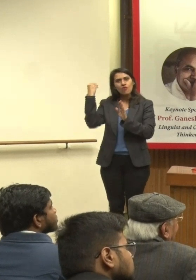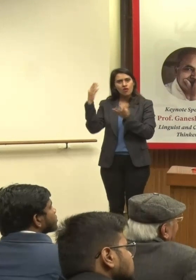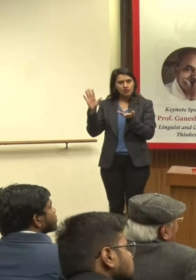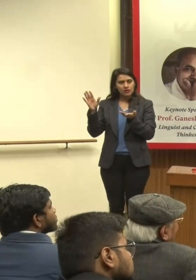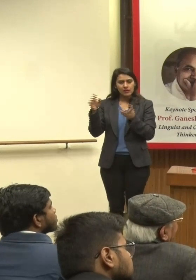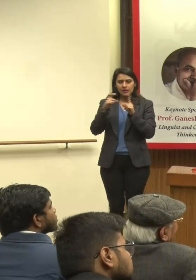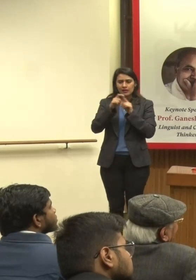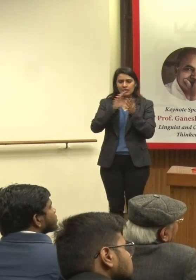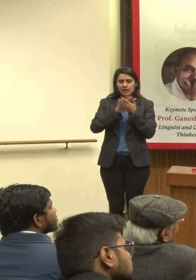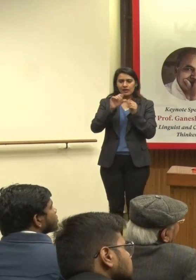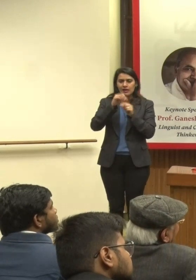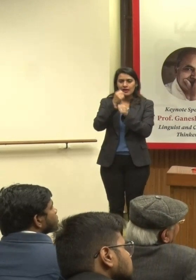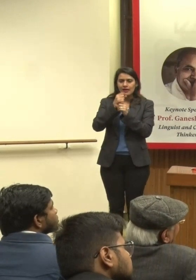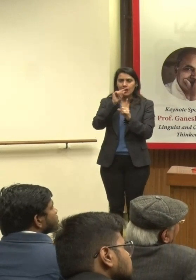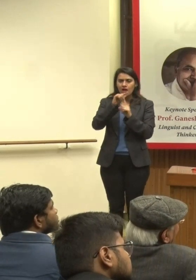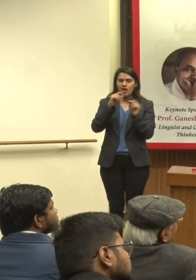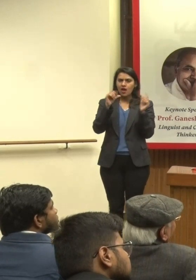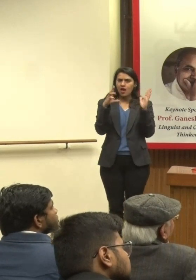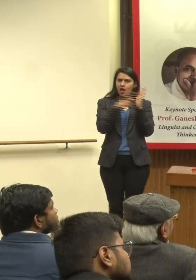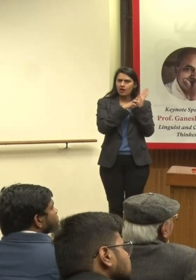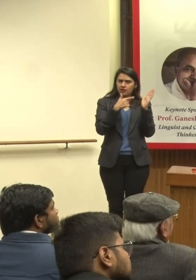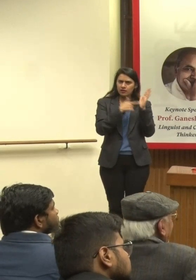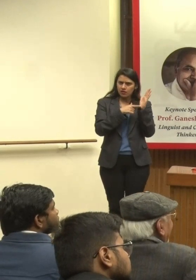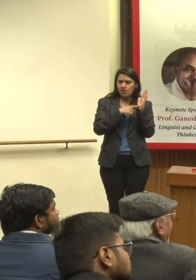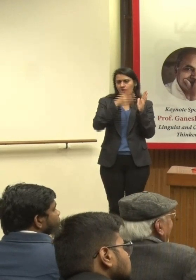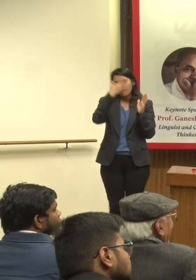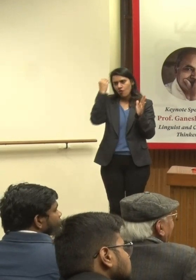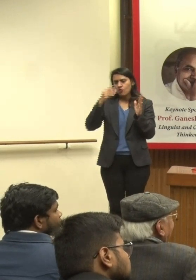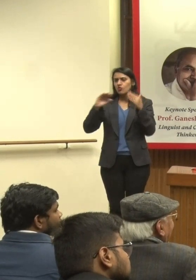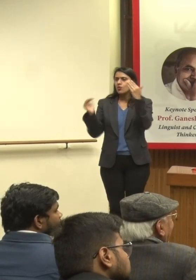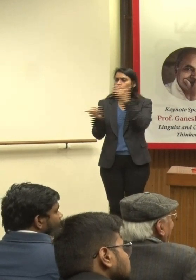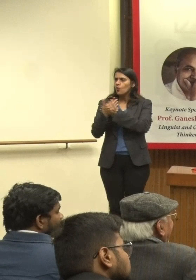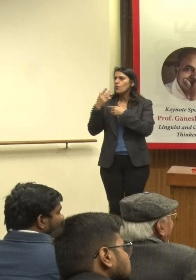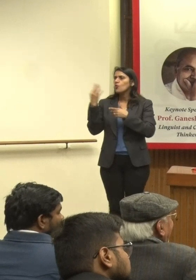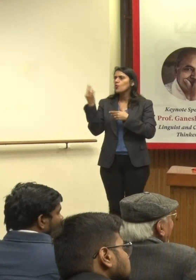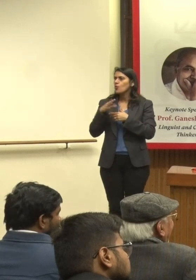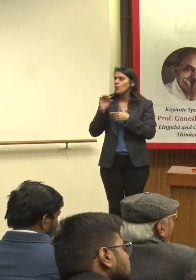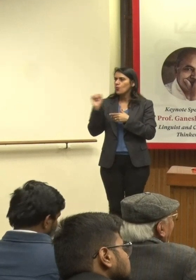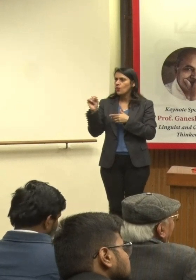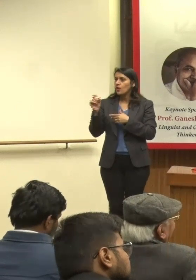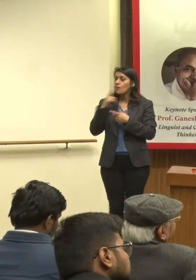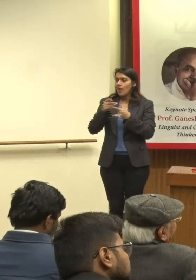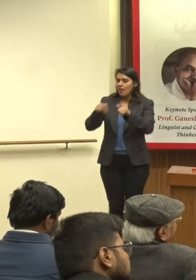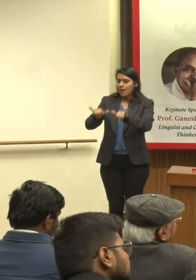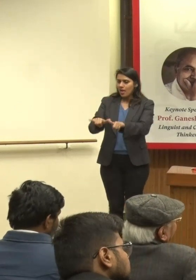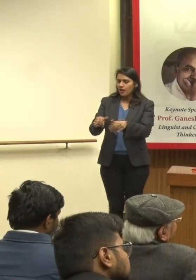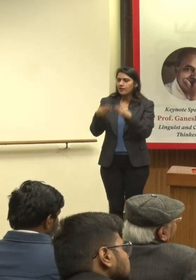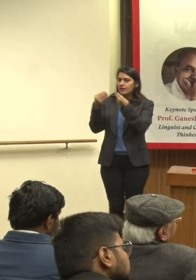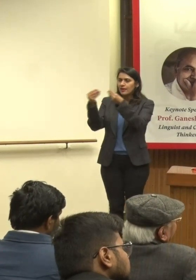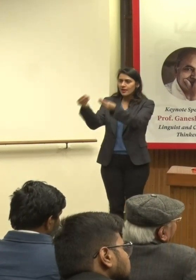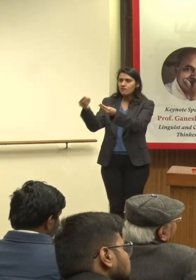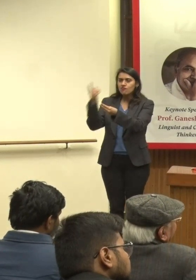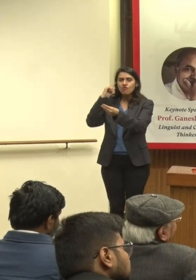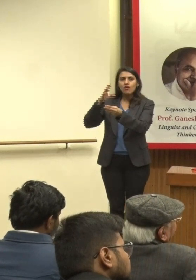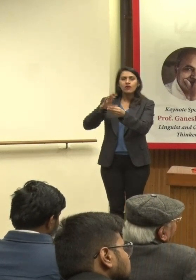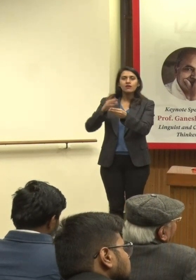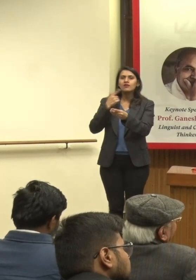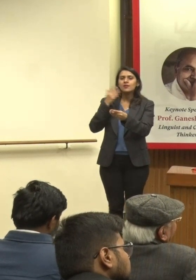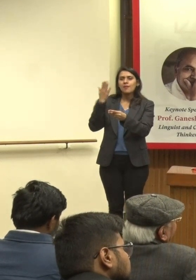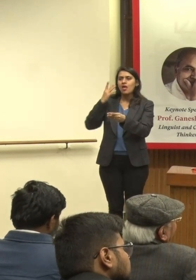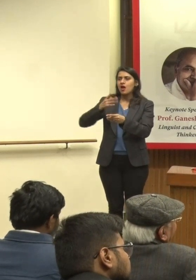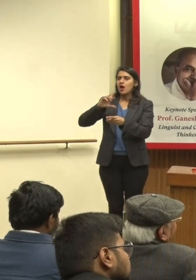Act was revived, because the man who was appointed as commissioner